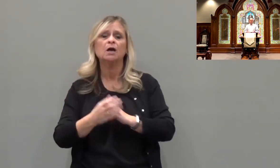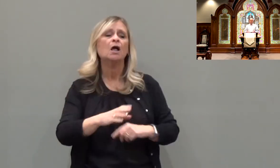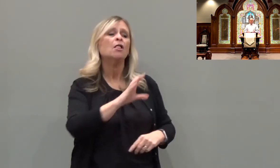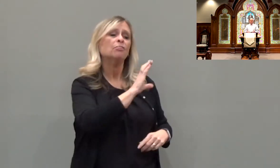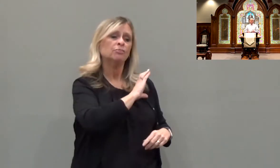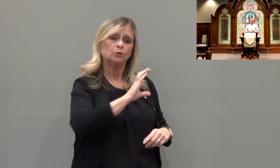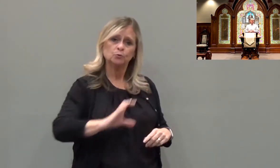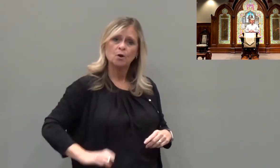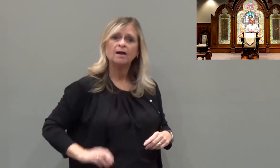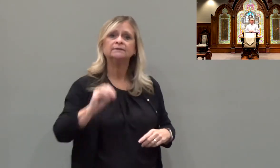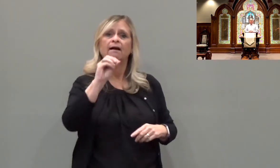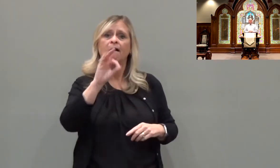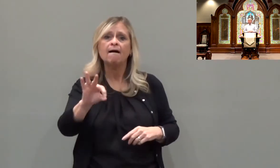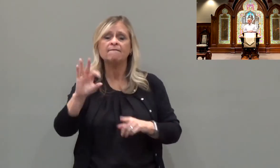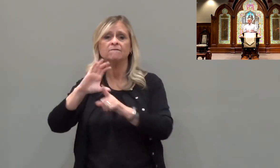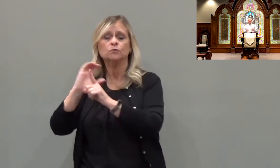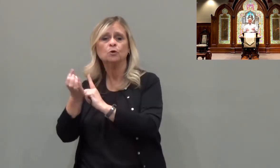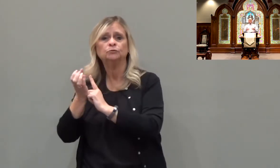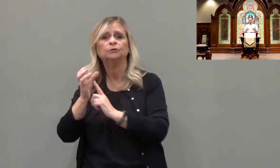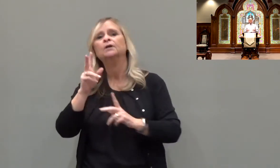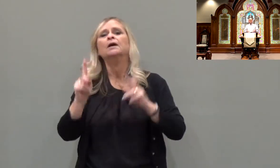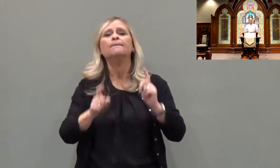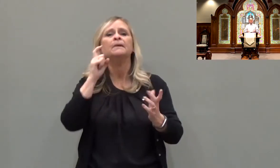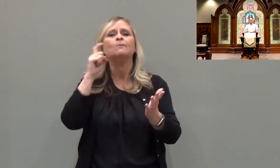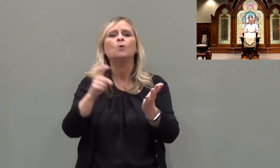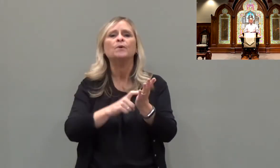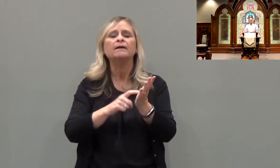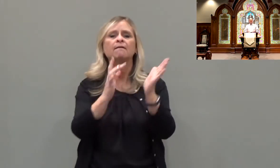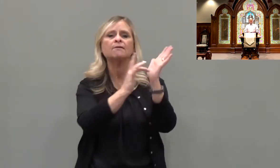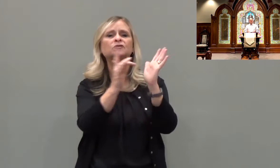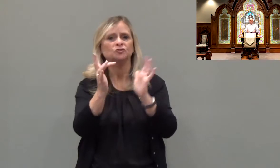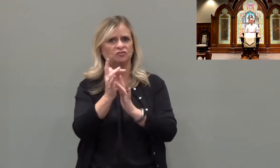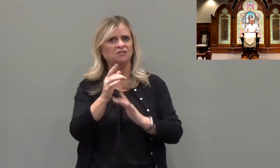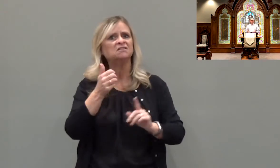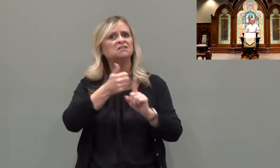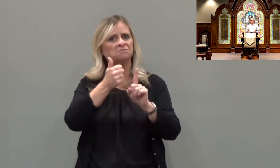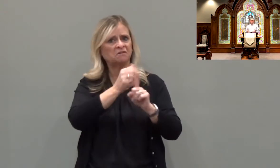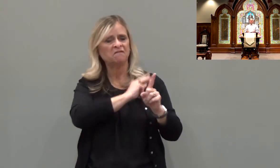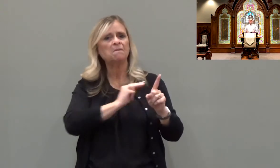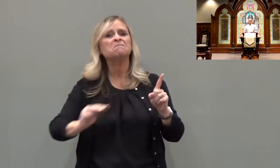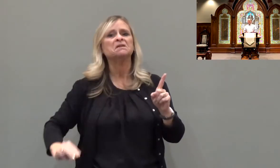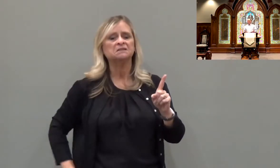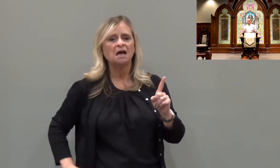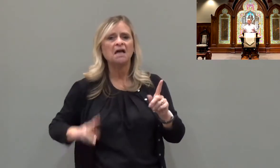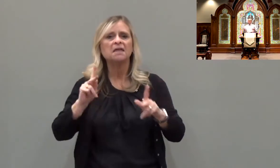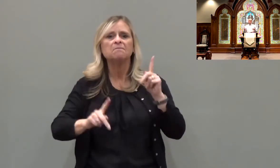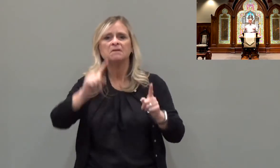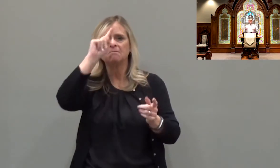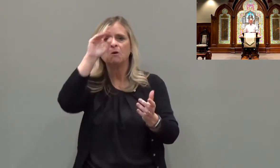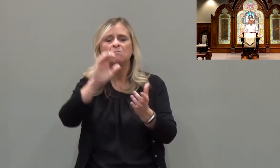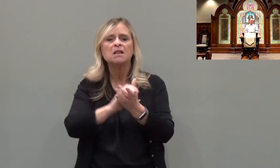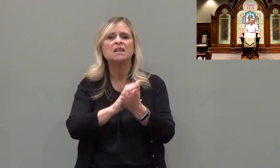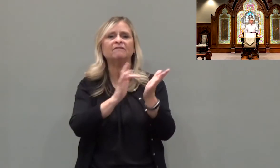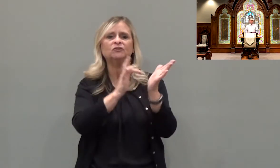culture. There are people who recognize that Jesus is the Messiah, who believe that he has come to save the